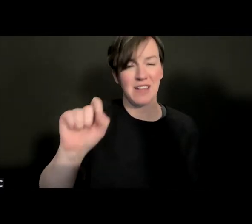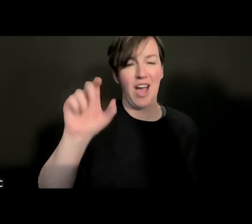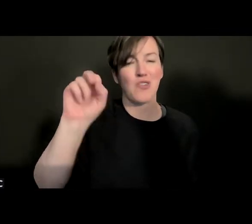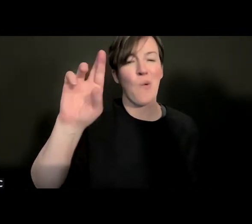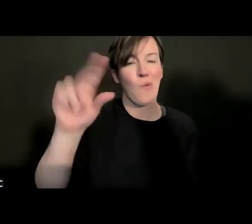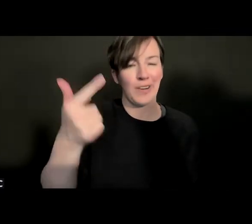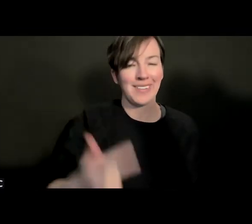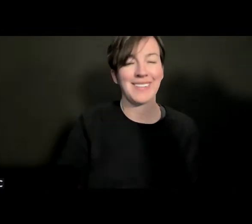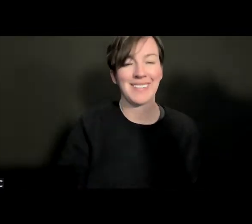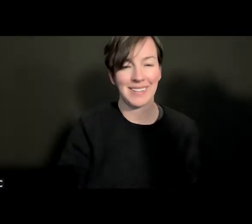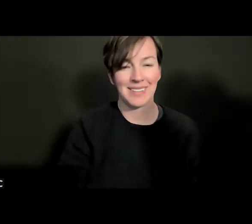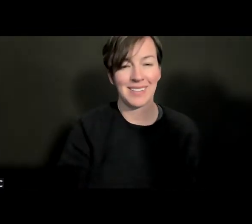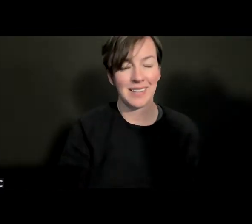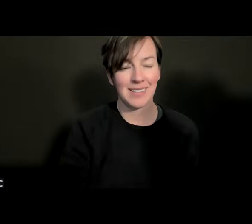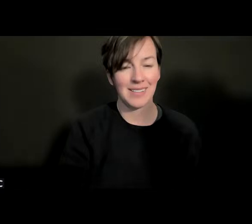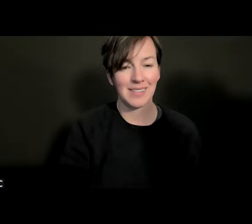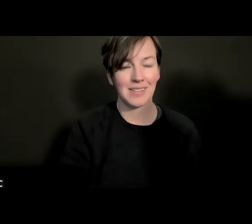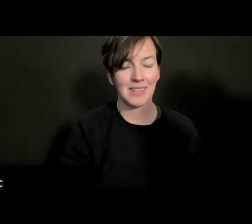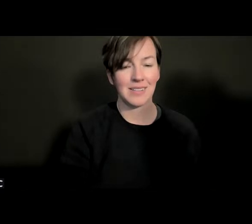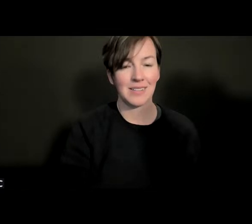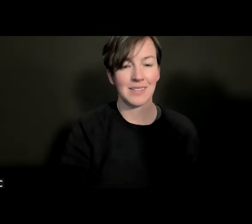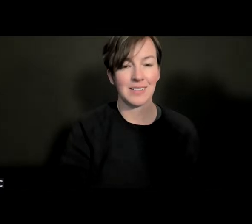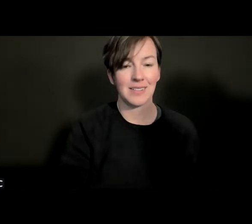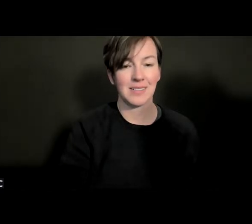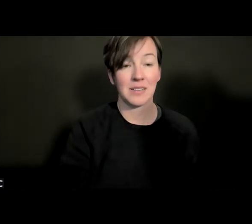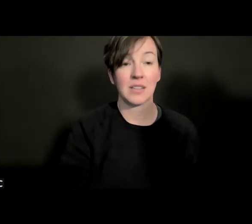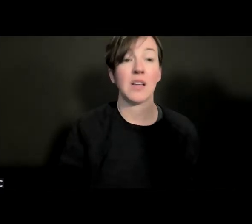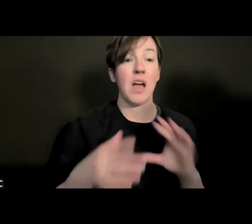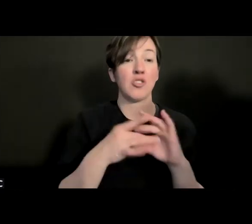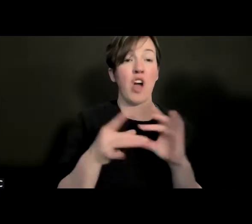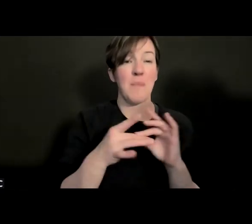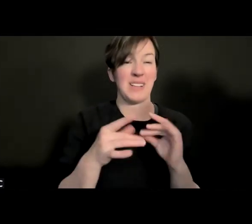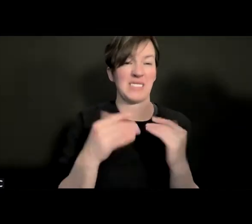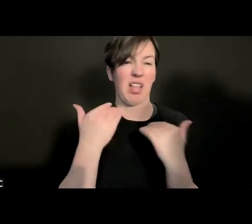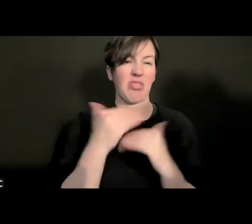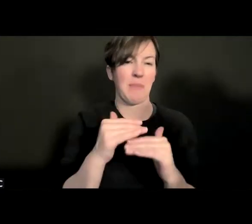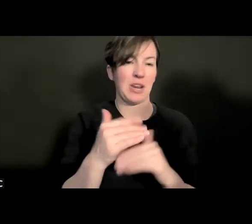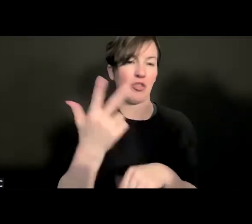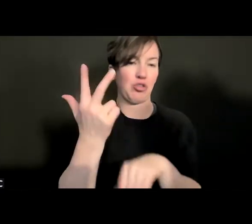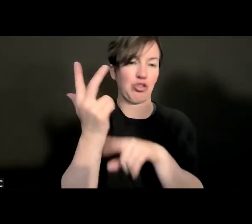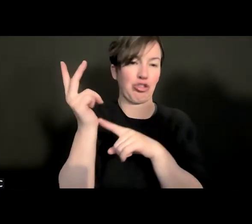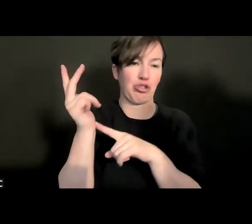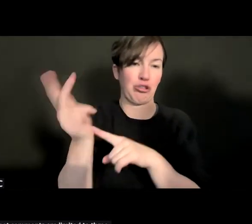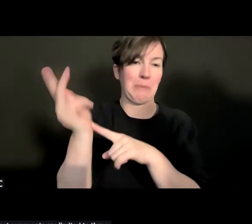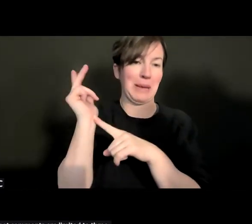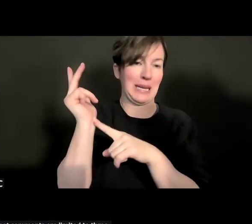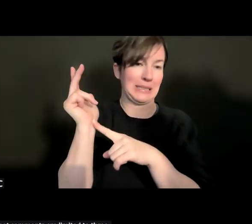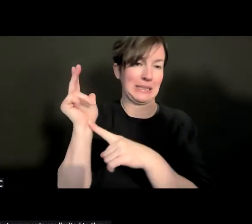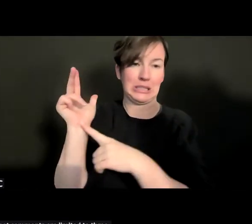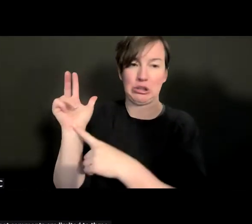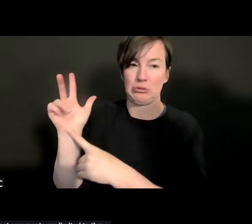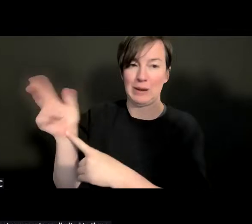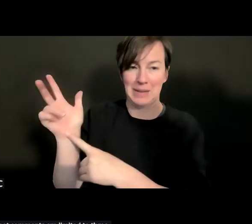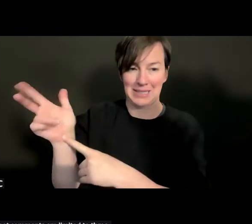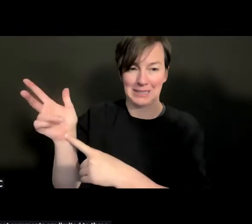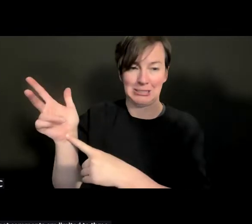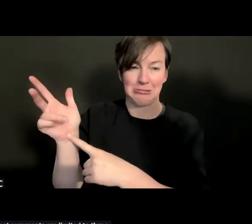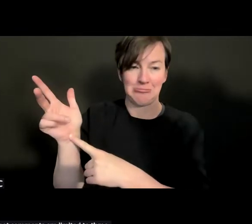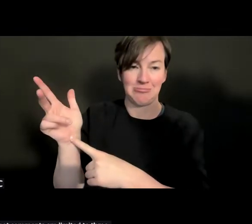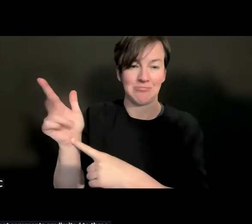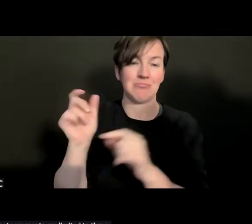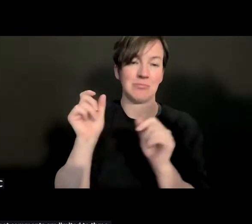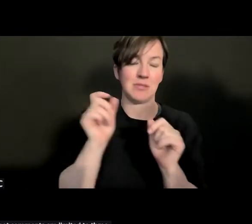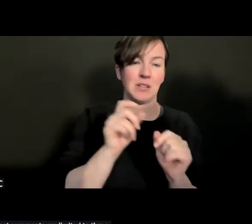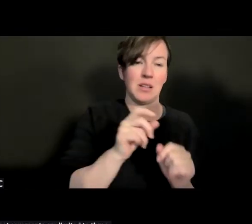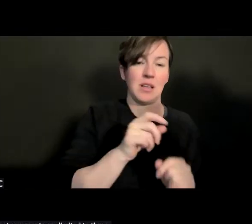board@smuhsd.org. Please note that comments are limited to 3 minutes. The board president may increase or decrease the